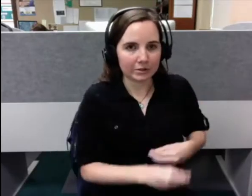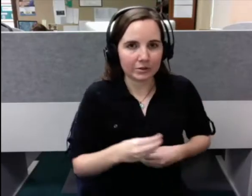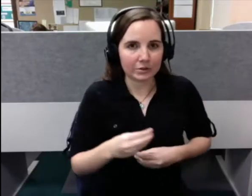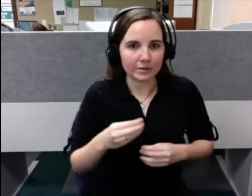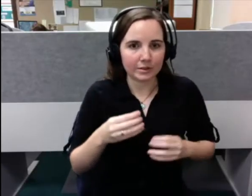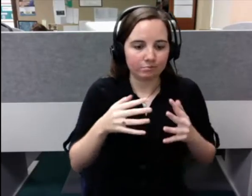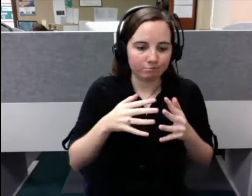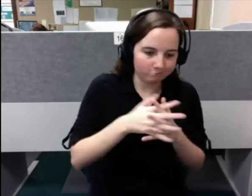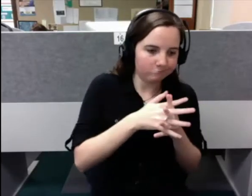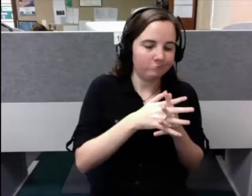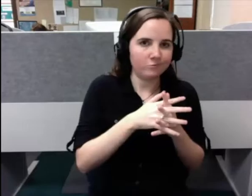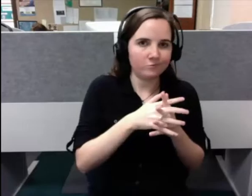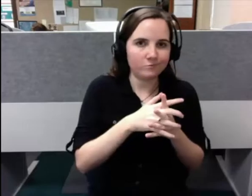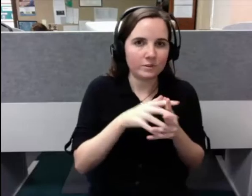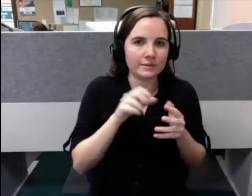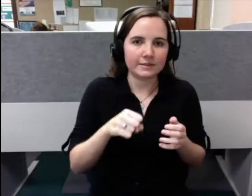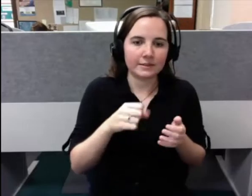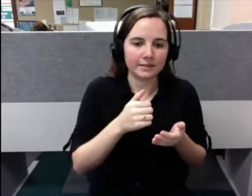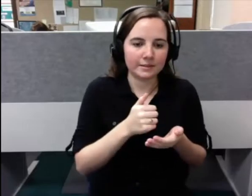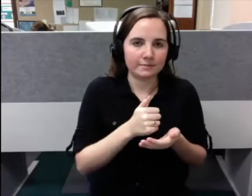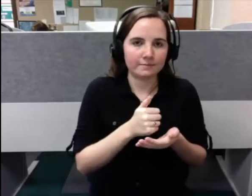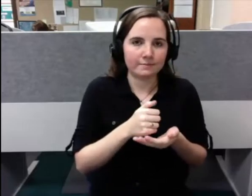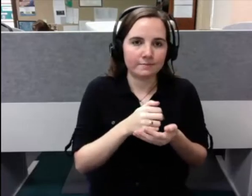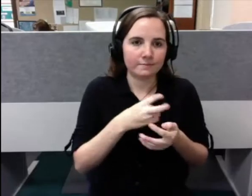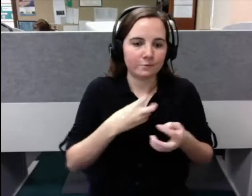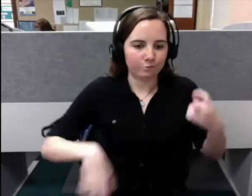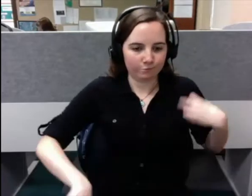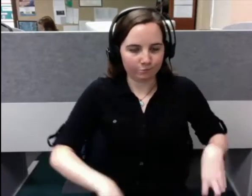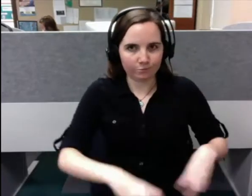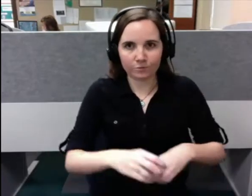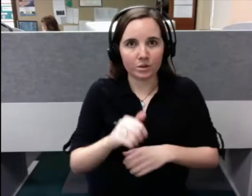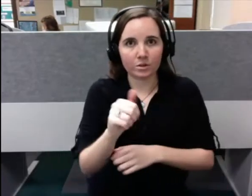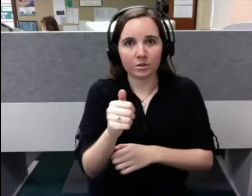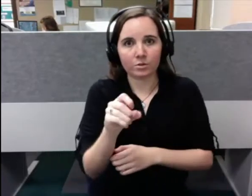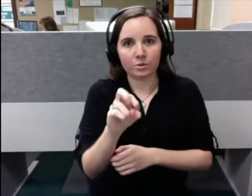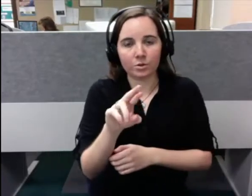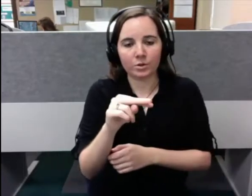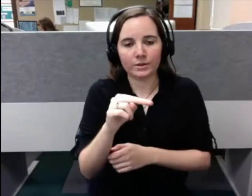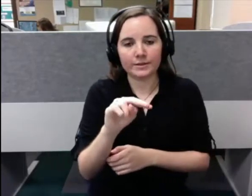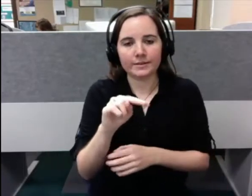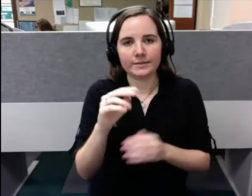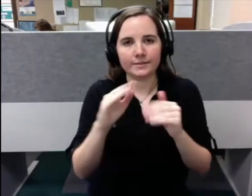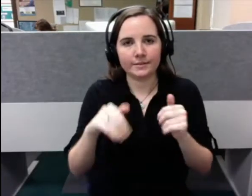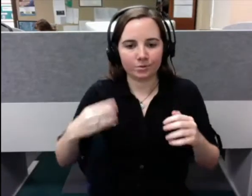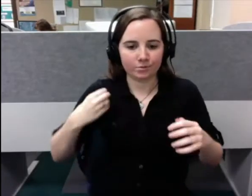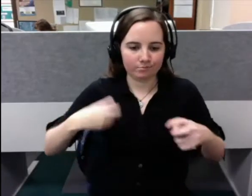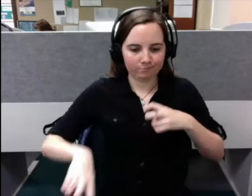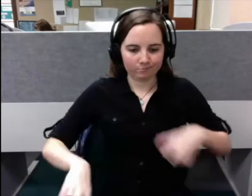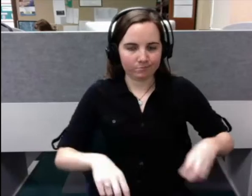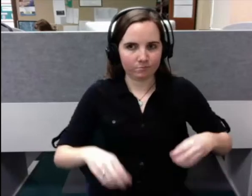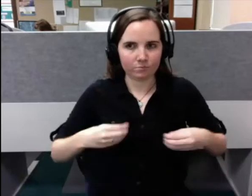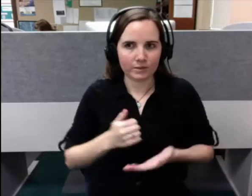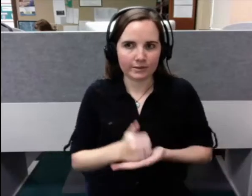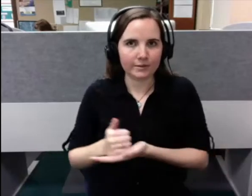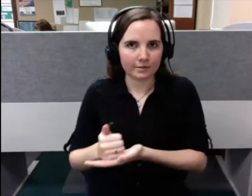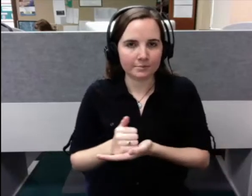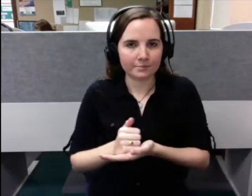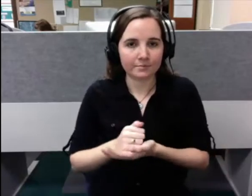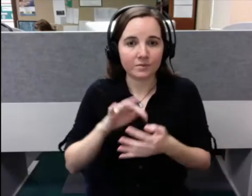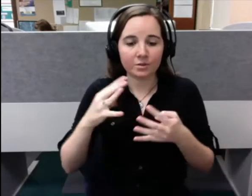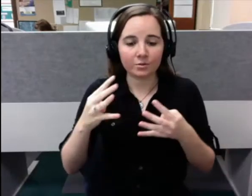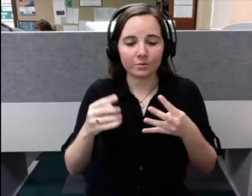layers, and then they will be available for transport to every other organ system in your body. The fourth function is kind of the